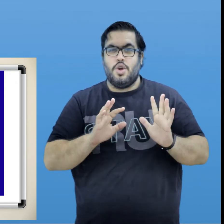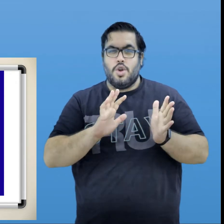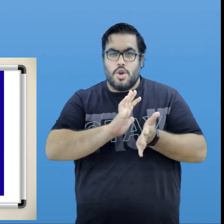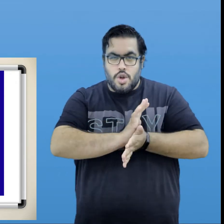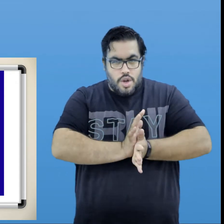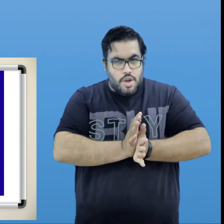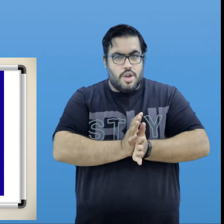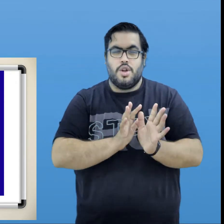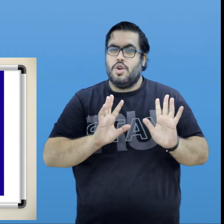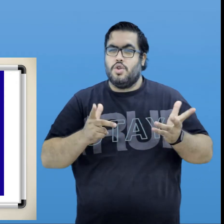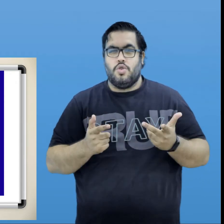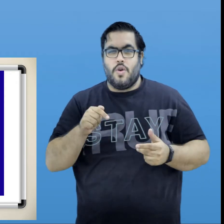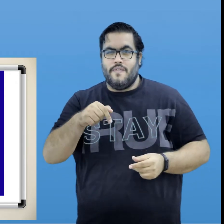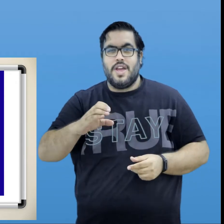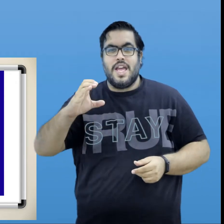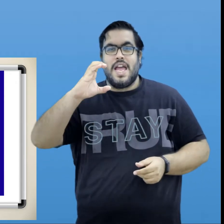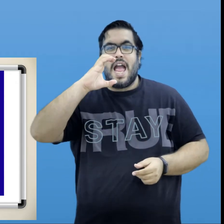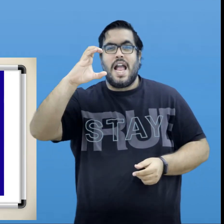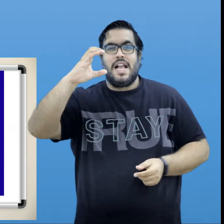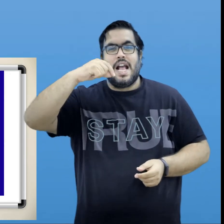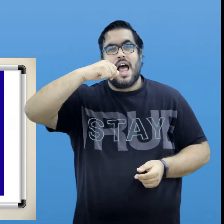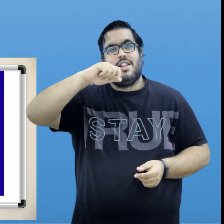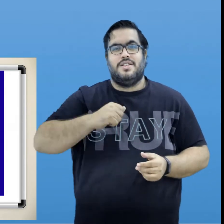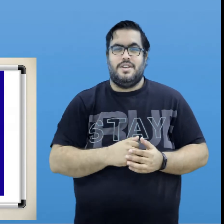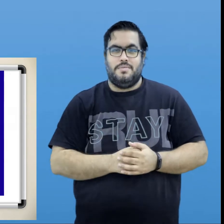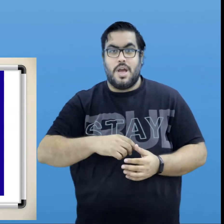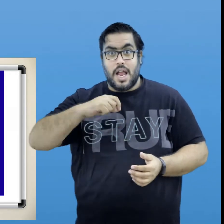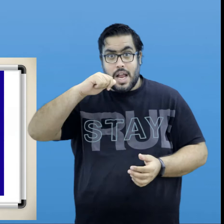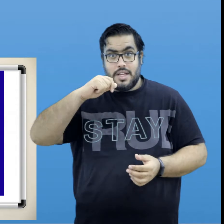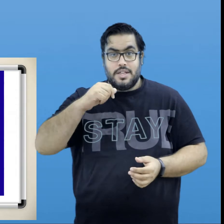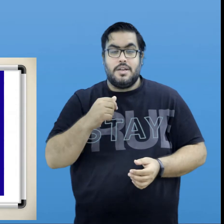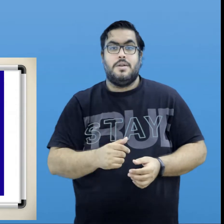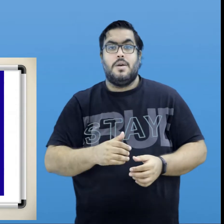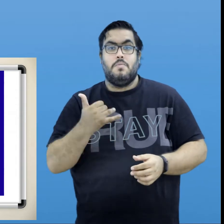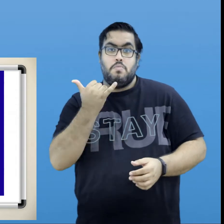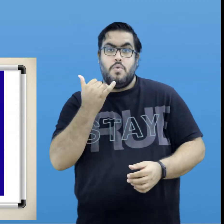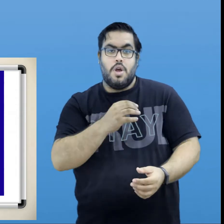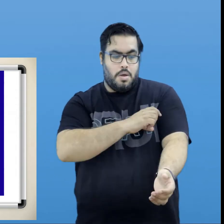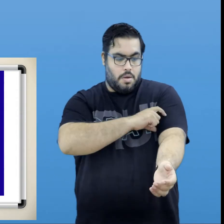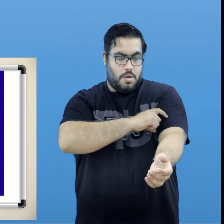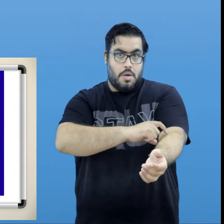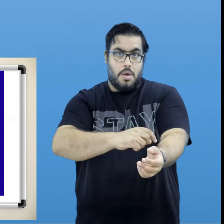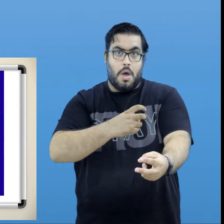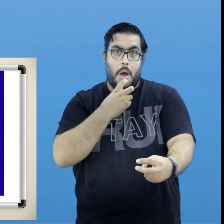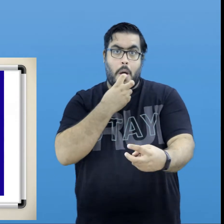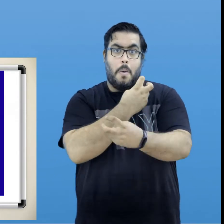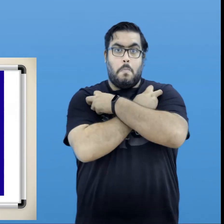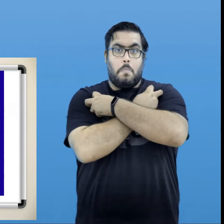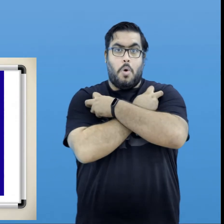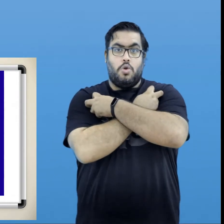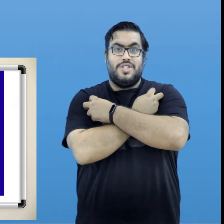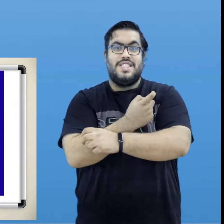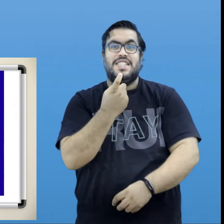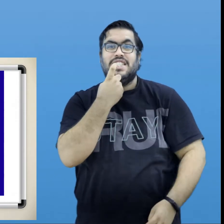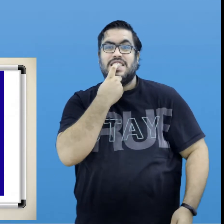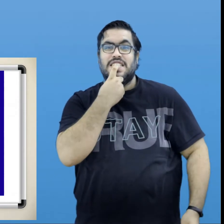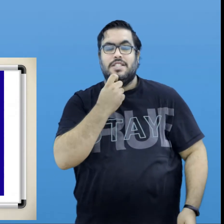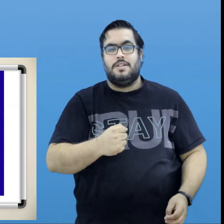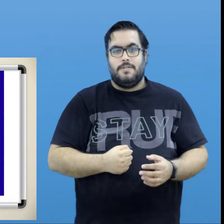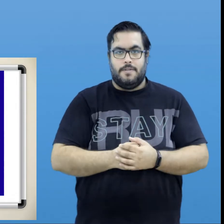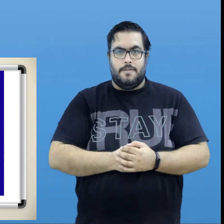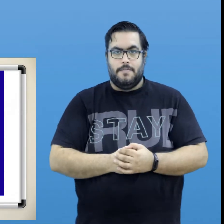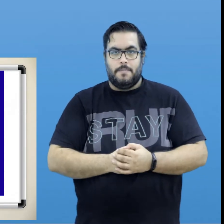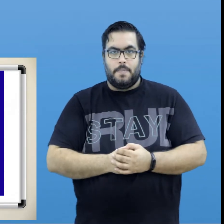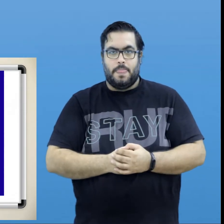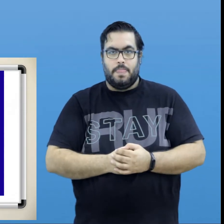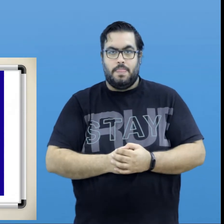a metallic element that forms, strengthens bones and teeth. For example, calcium is good